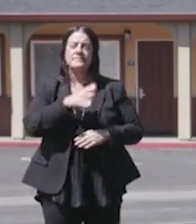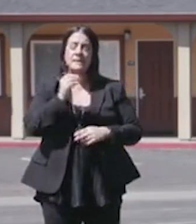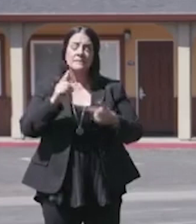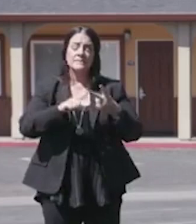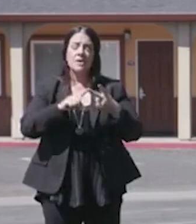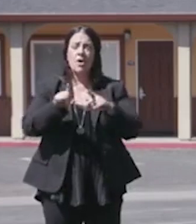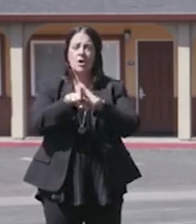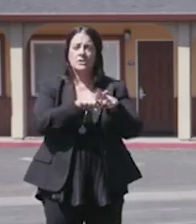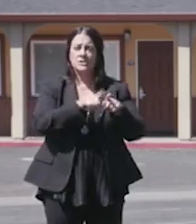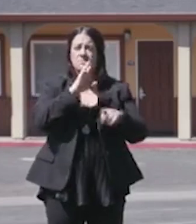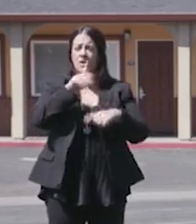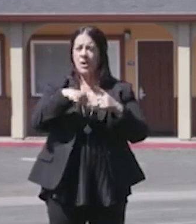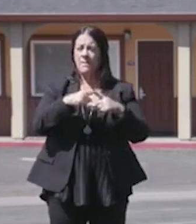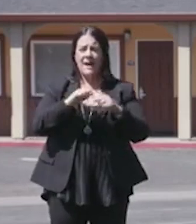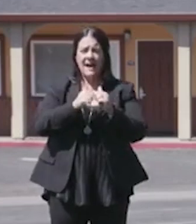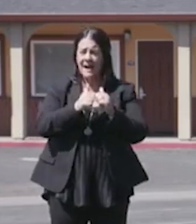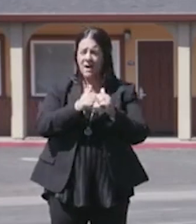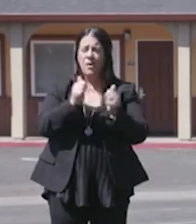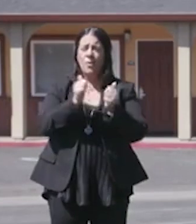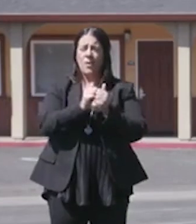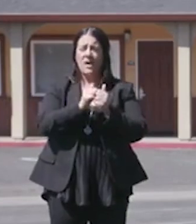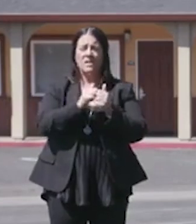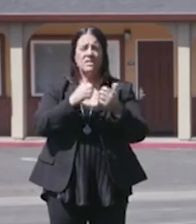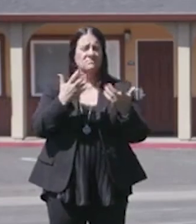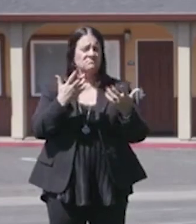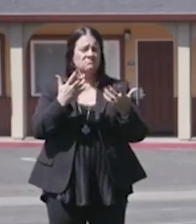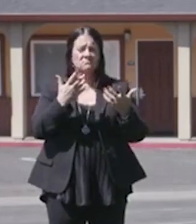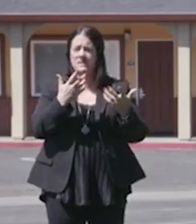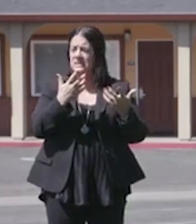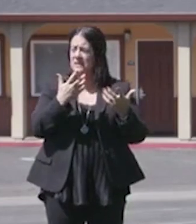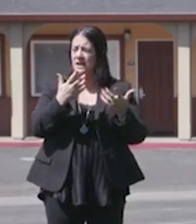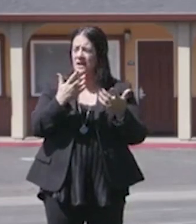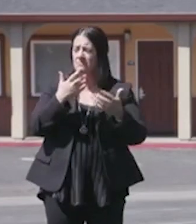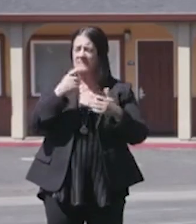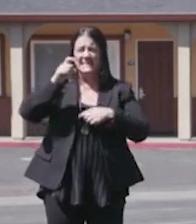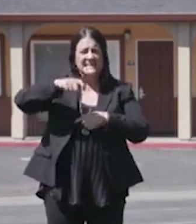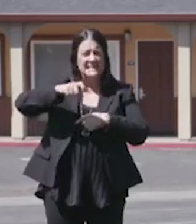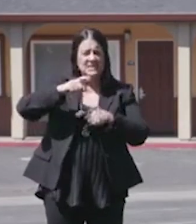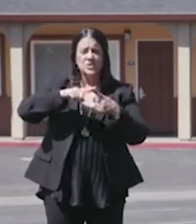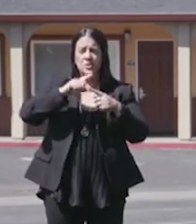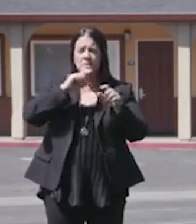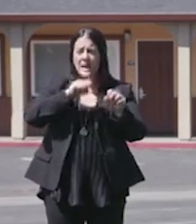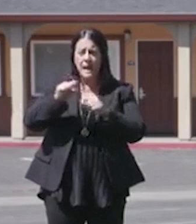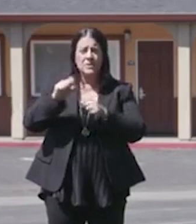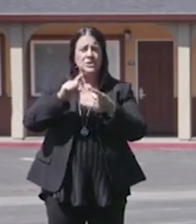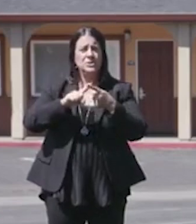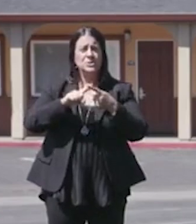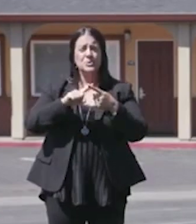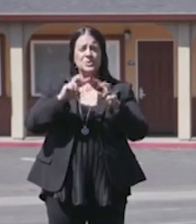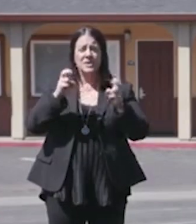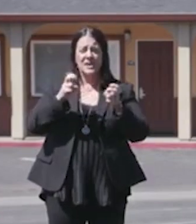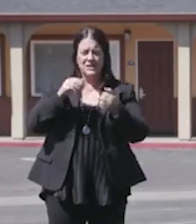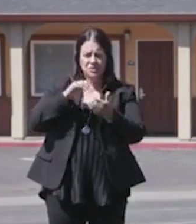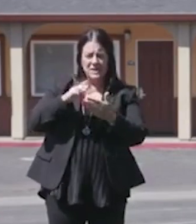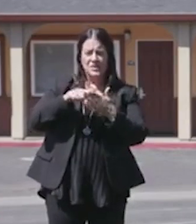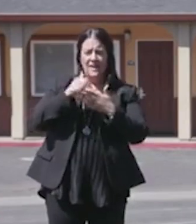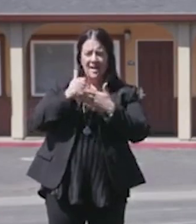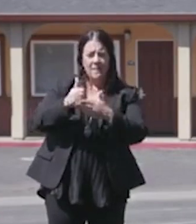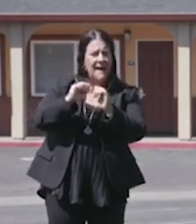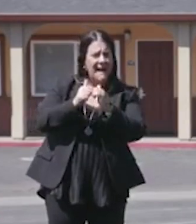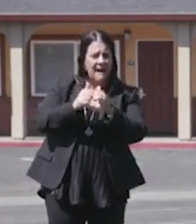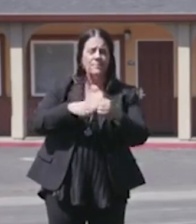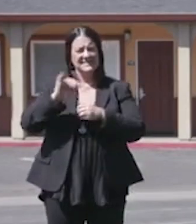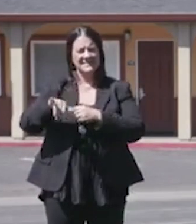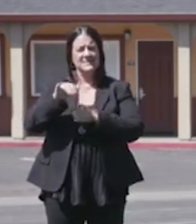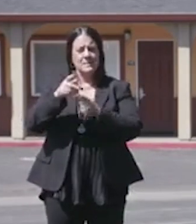are doing laundry service. We are having an intake process that is appropriate to the site, to the extent